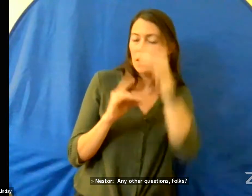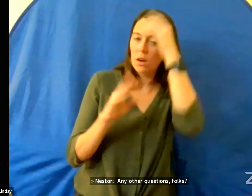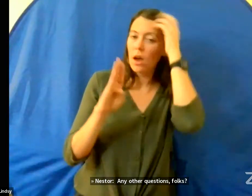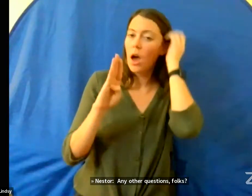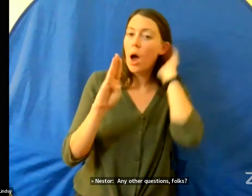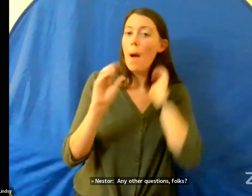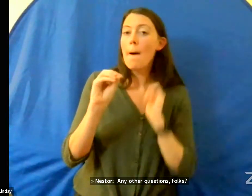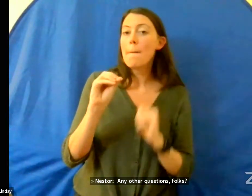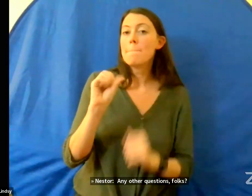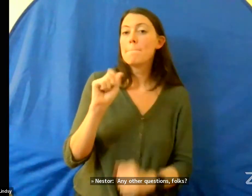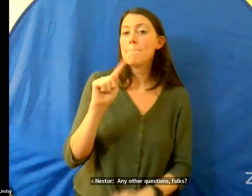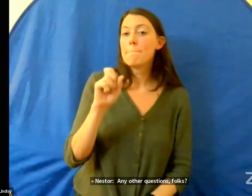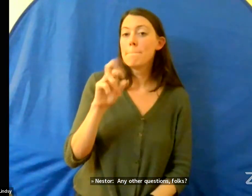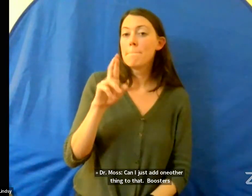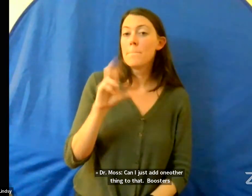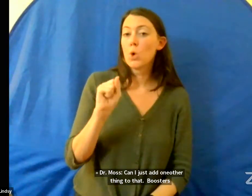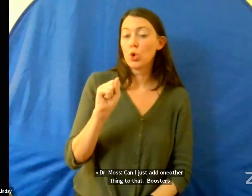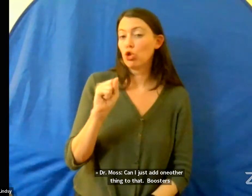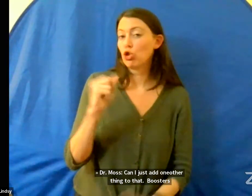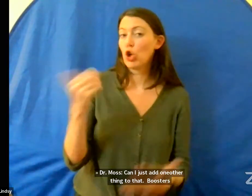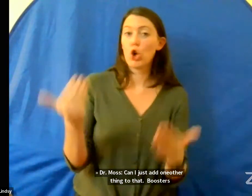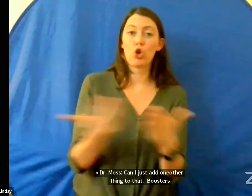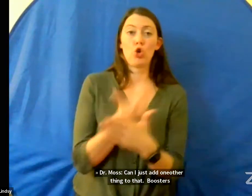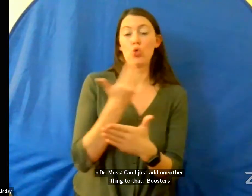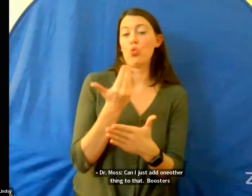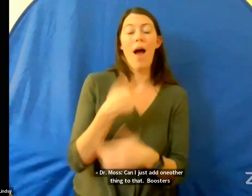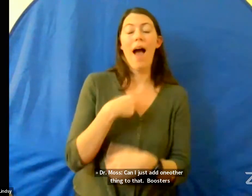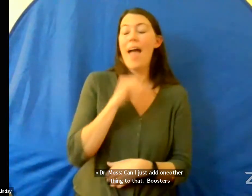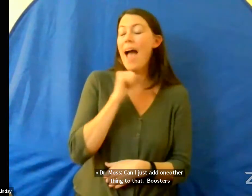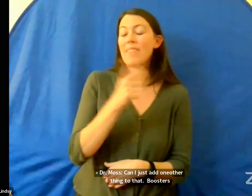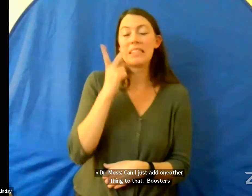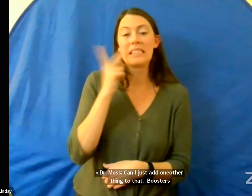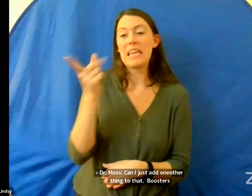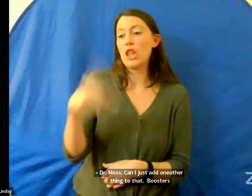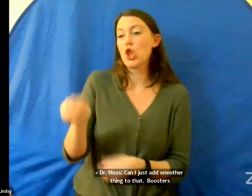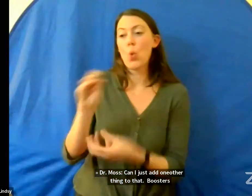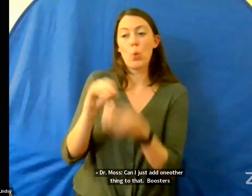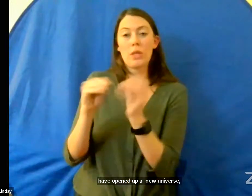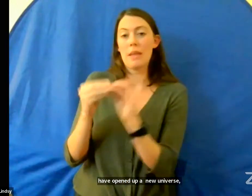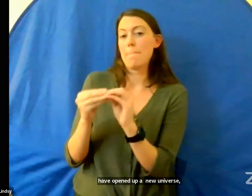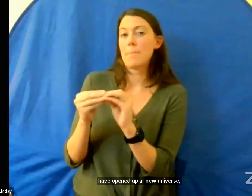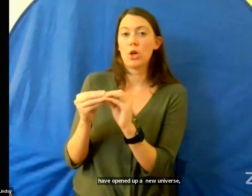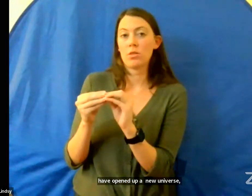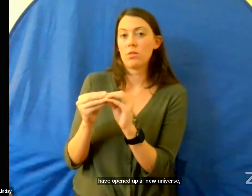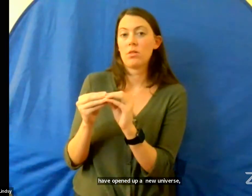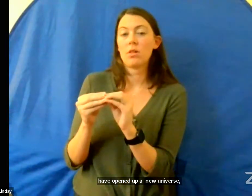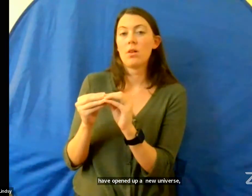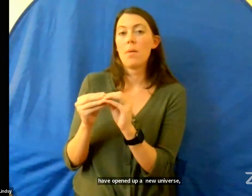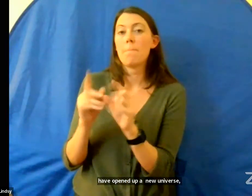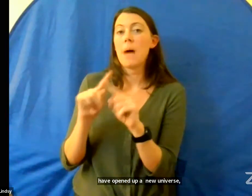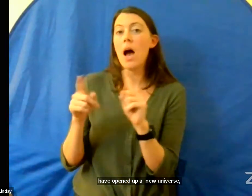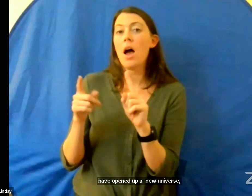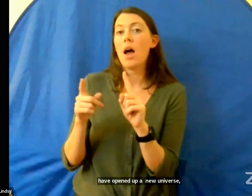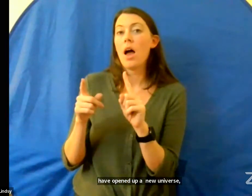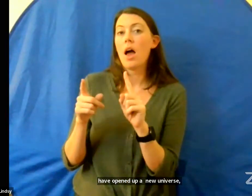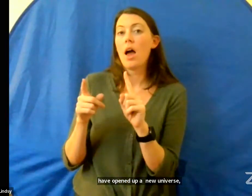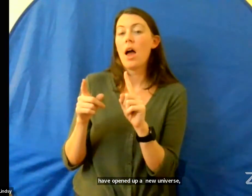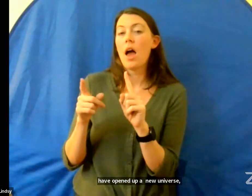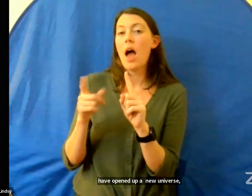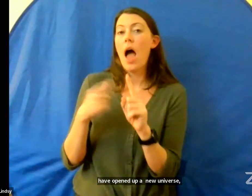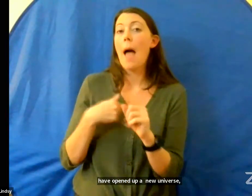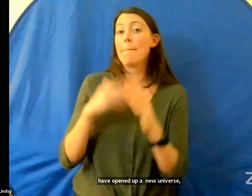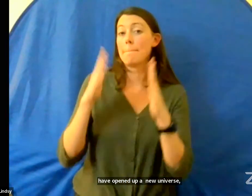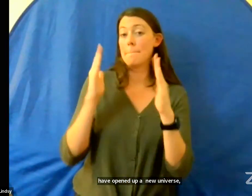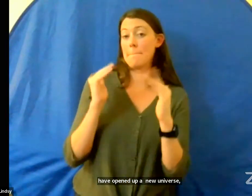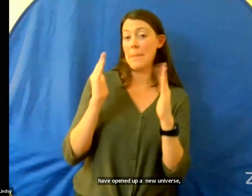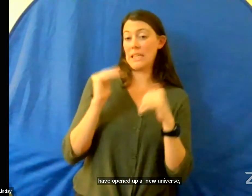that we're still I haven't even seen the crosstabs yet, but I expect that we're going to also see groups where booster uptake is